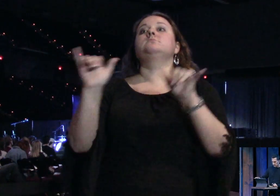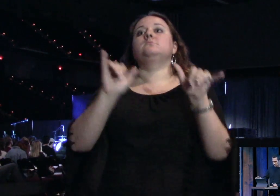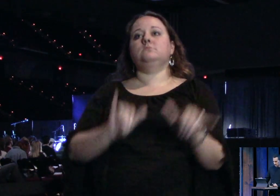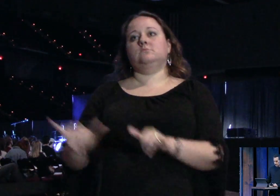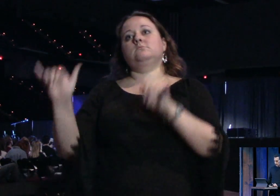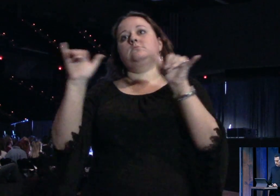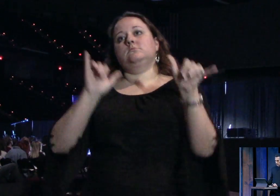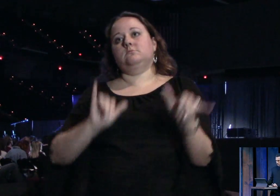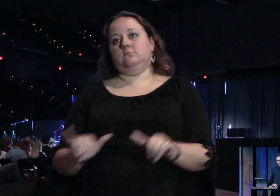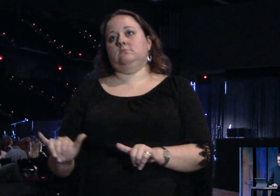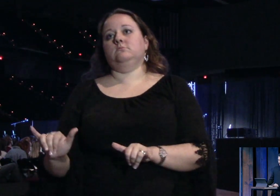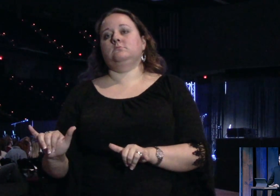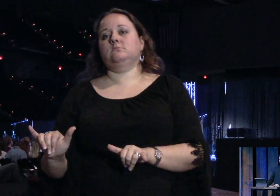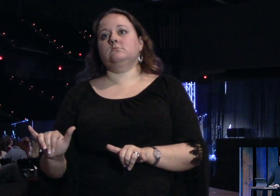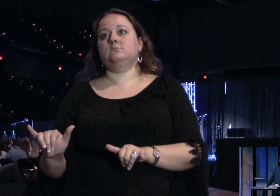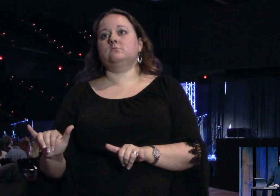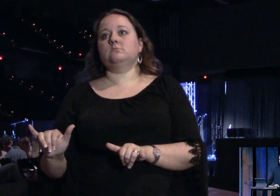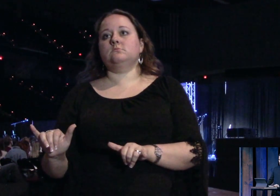cycle.